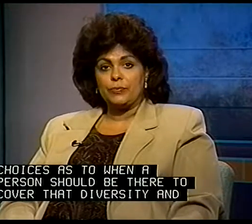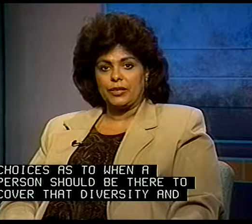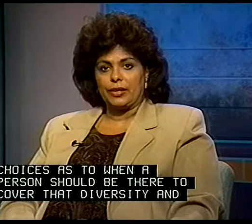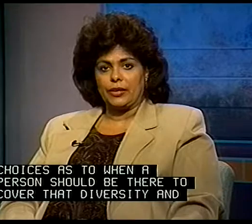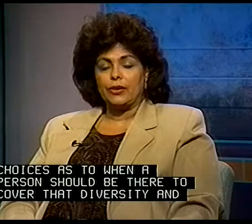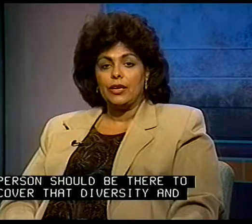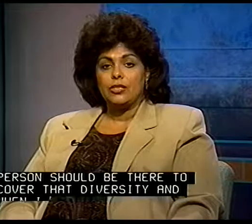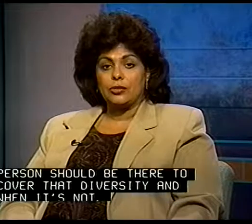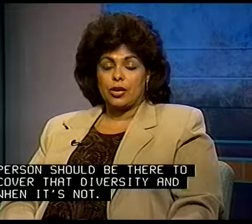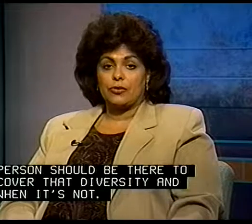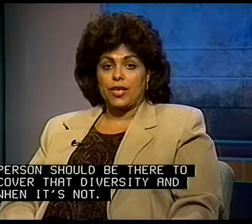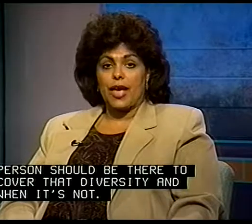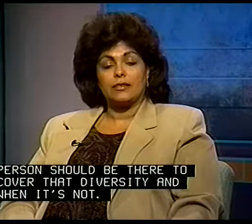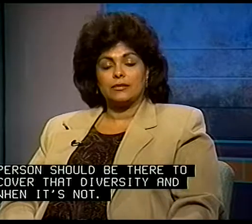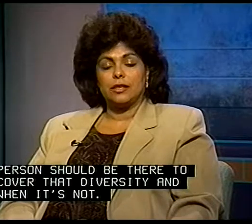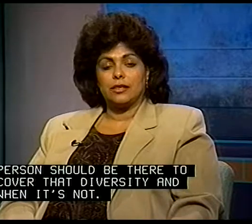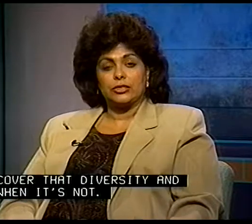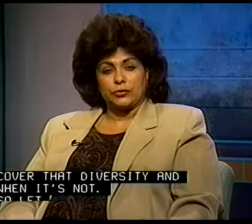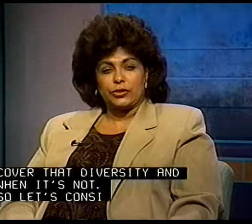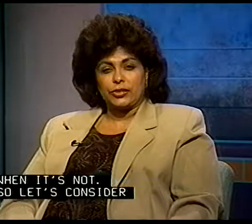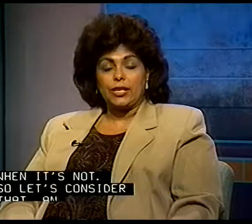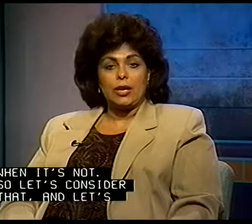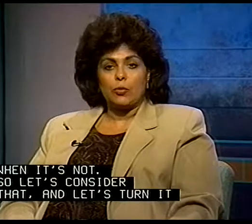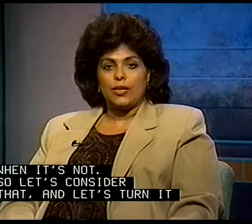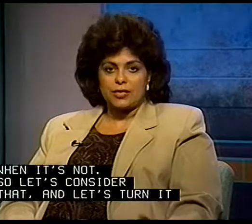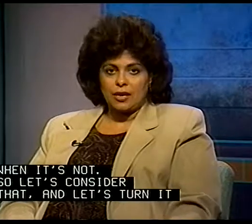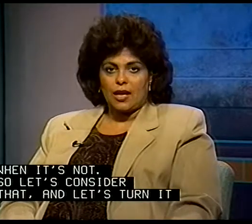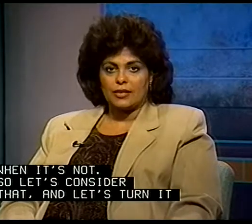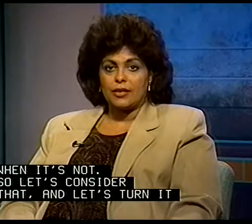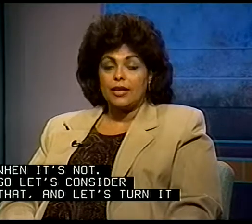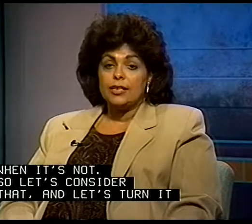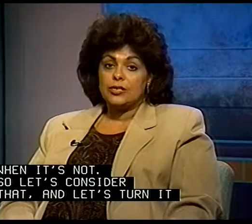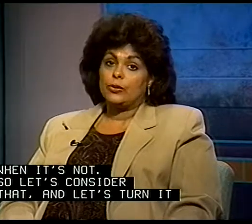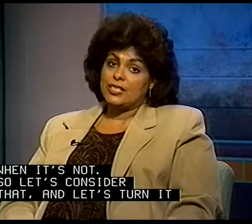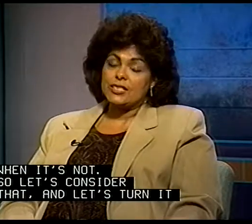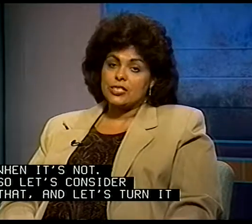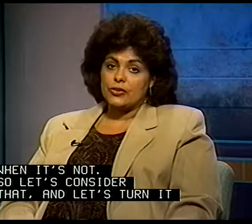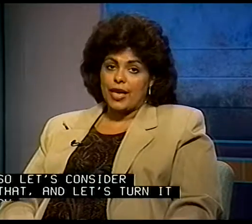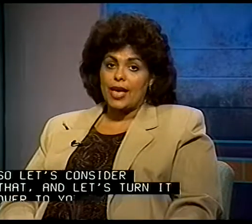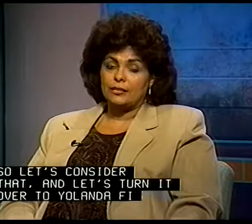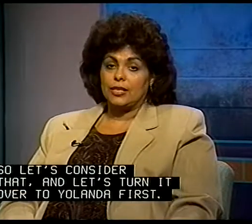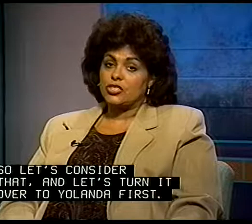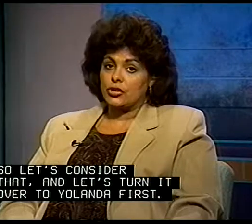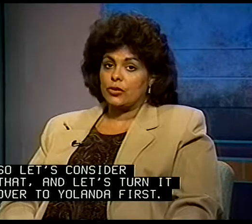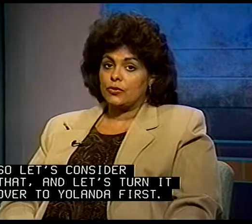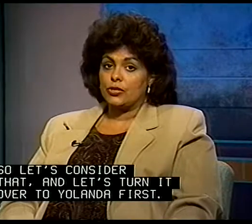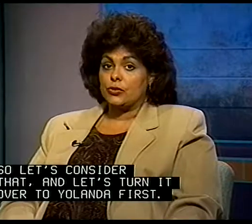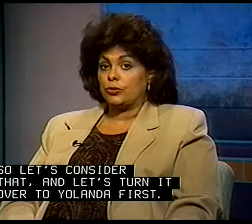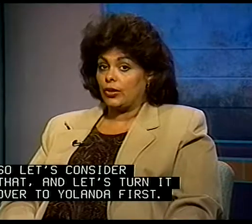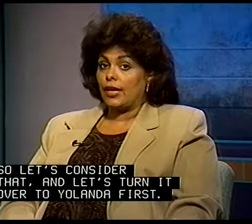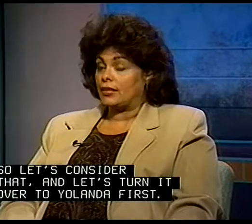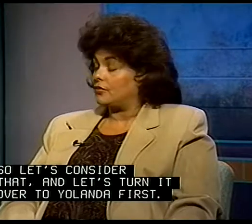be there to cover that diversity and when it's not. So let's consider that and let's turn over to Yolanda